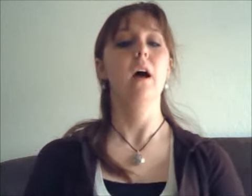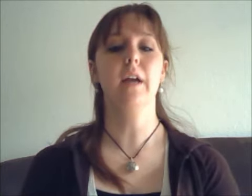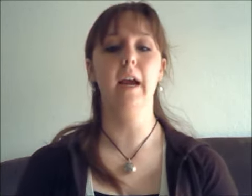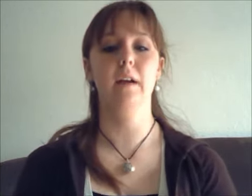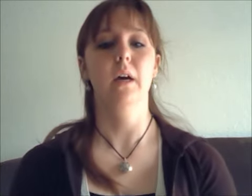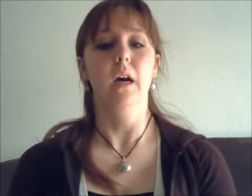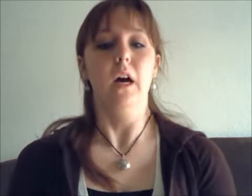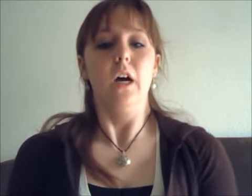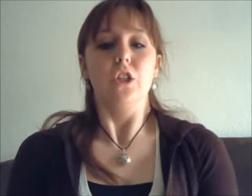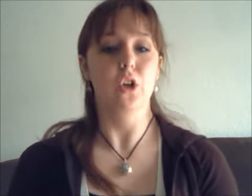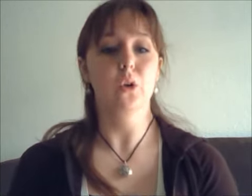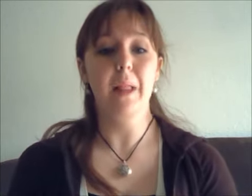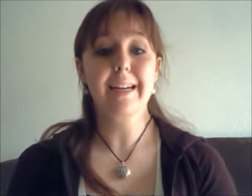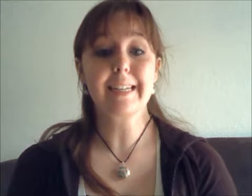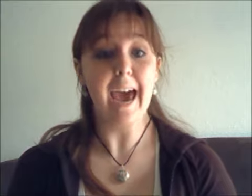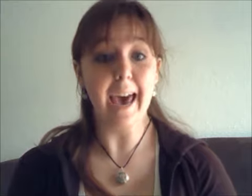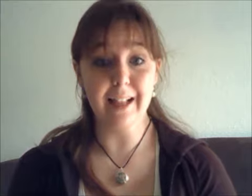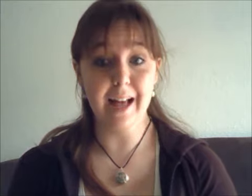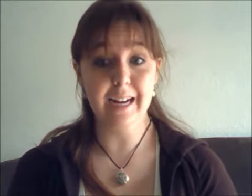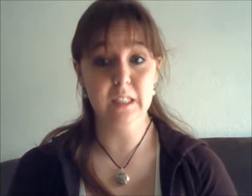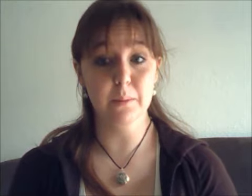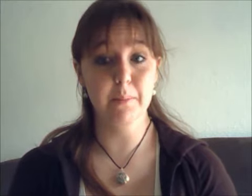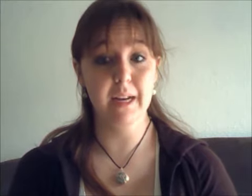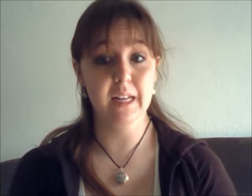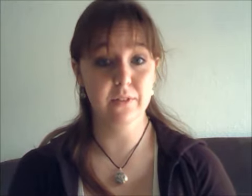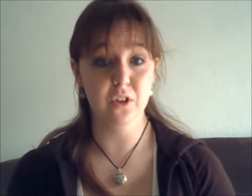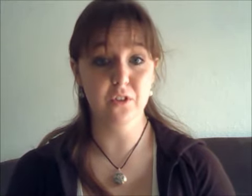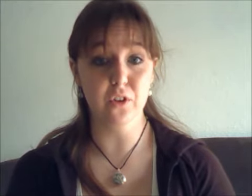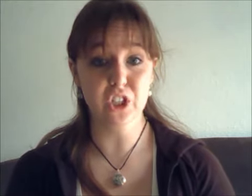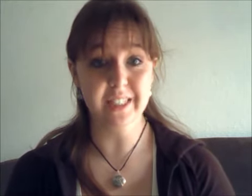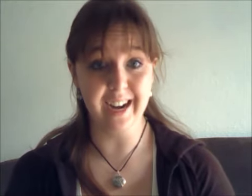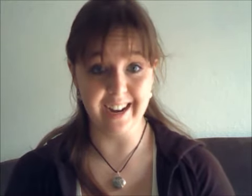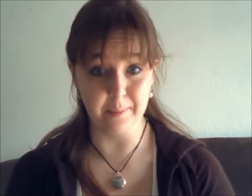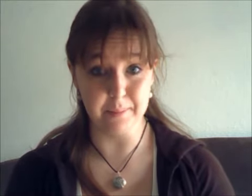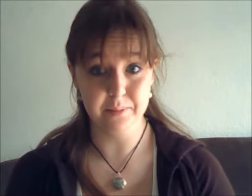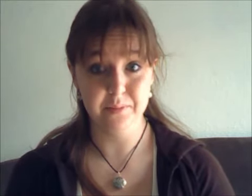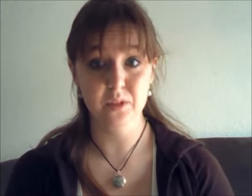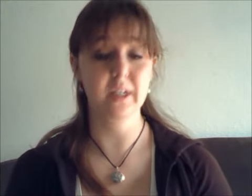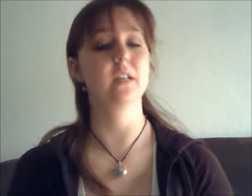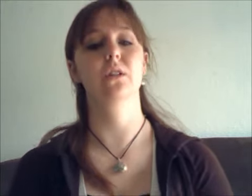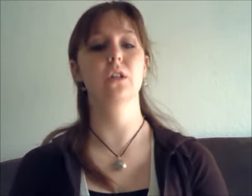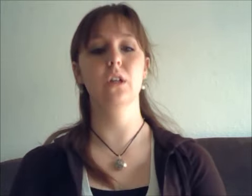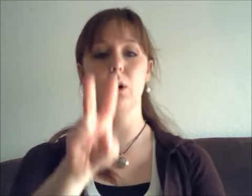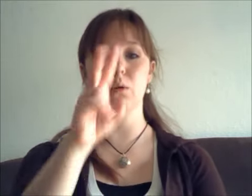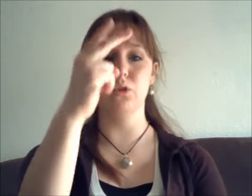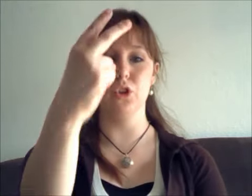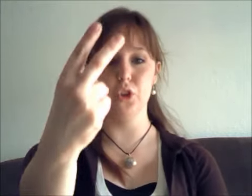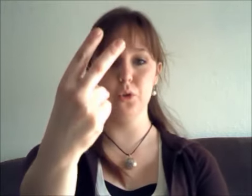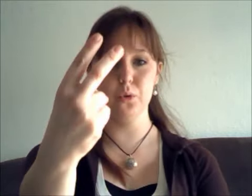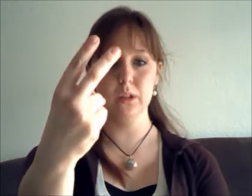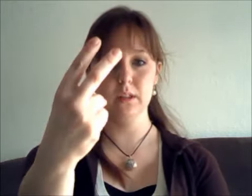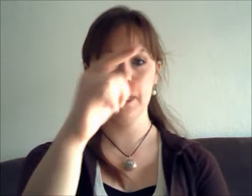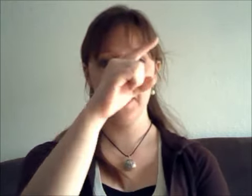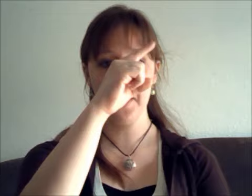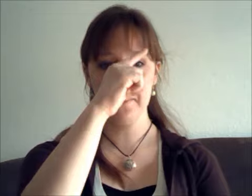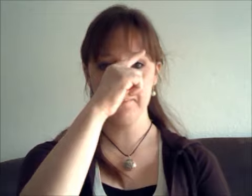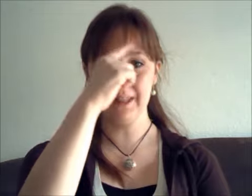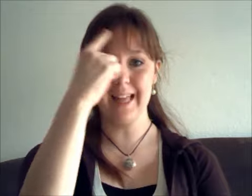Okay. Two black Cadillacs meeting for the first time. Okay, so you're going to go two